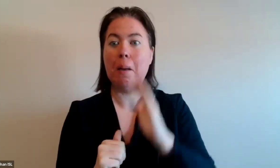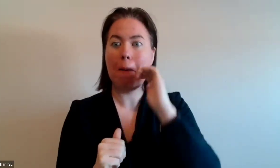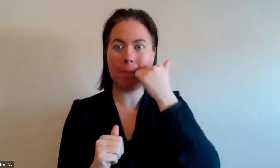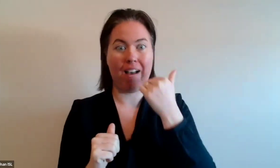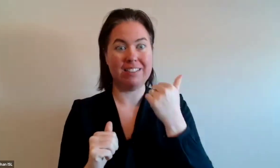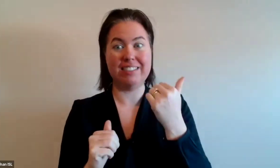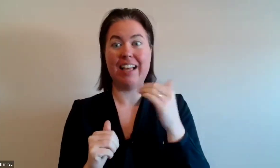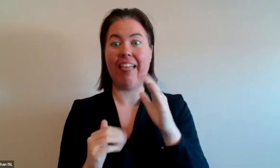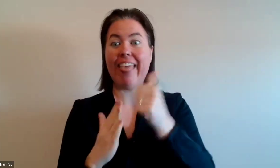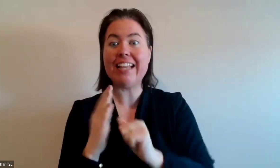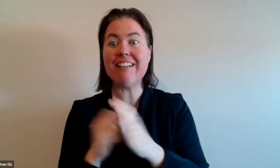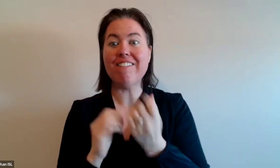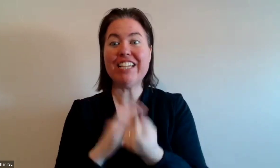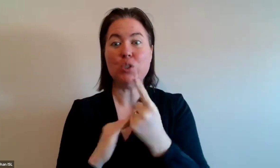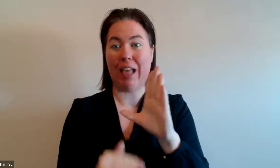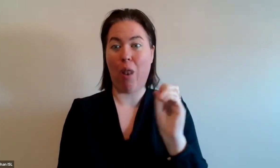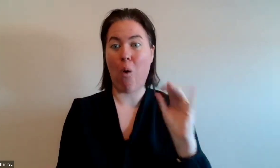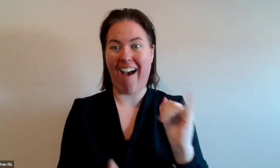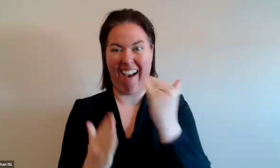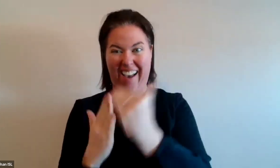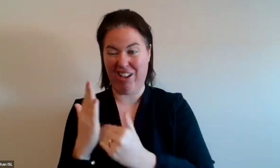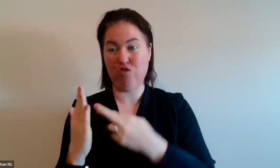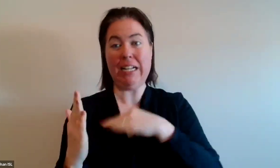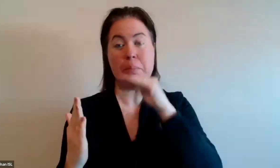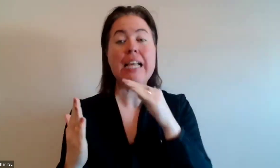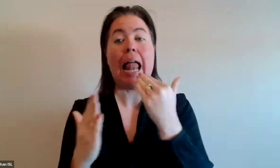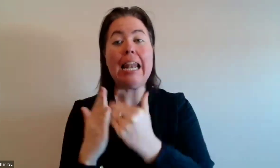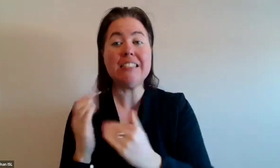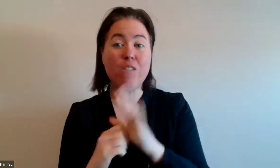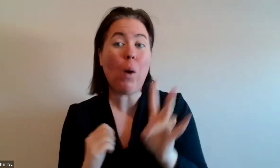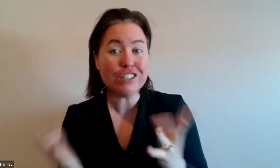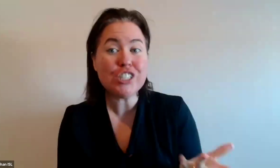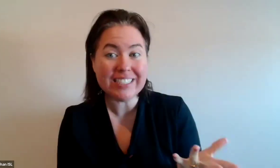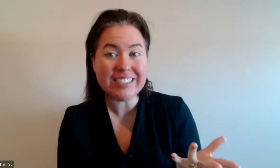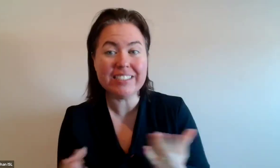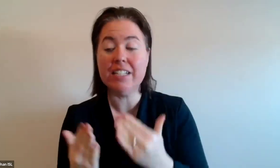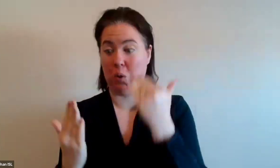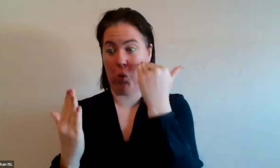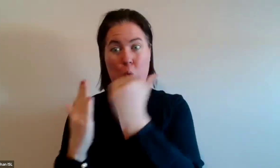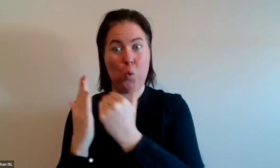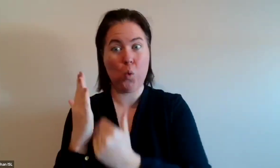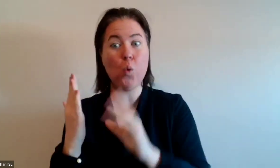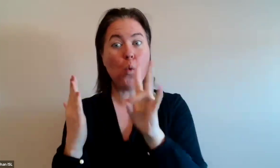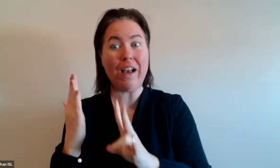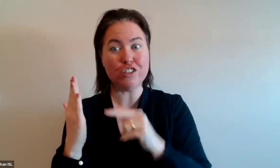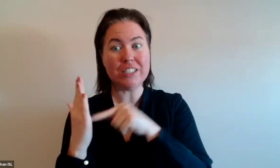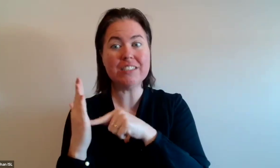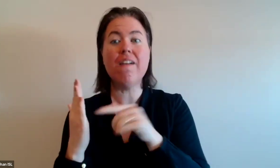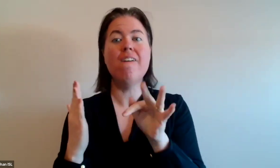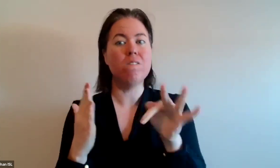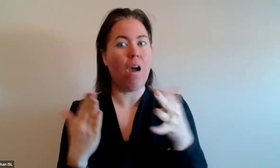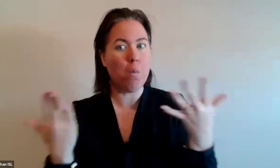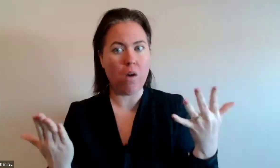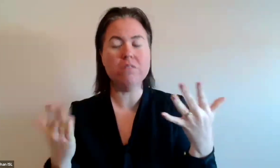of issues is essentially a list of questions. And those questions must be based on things that the state